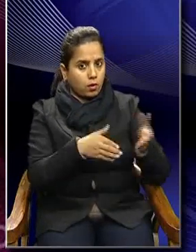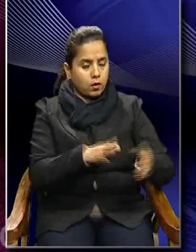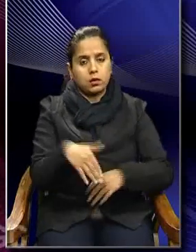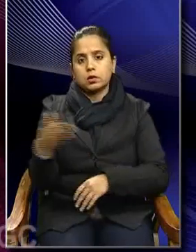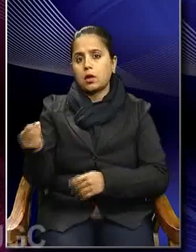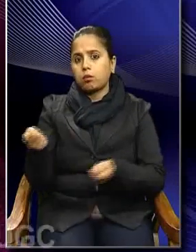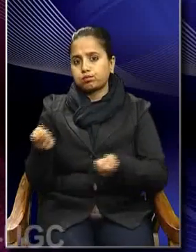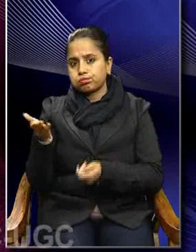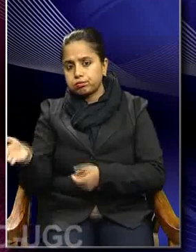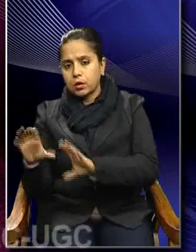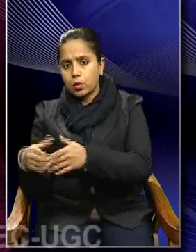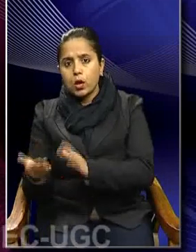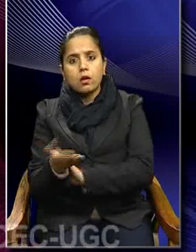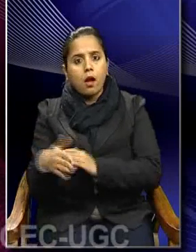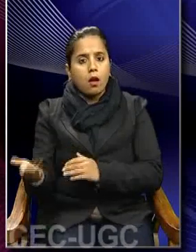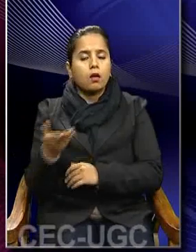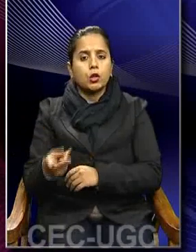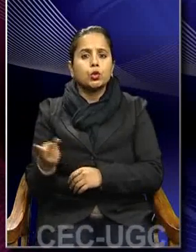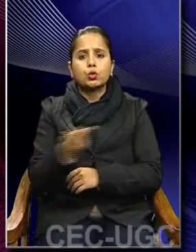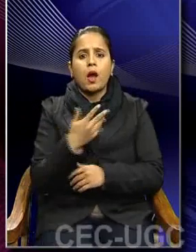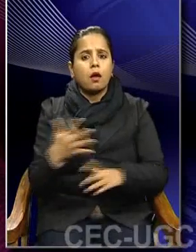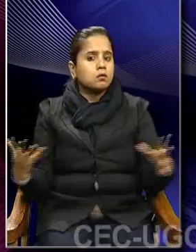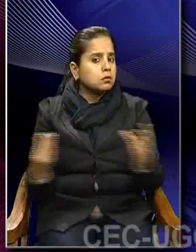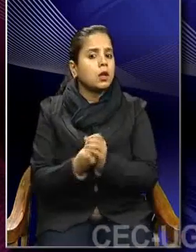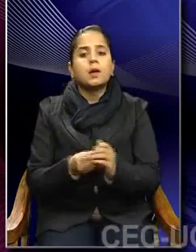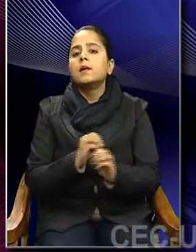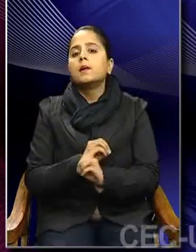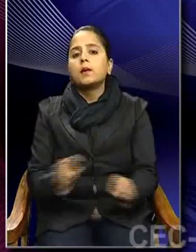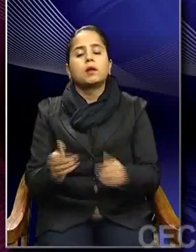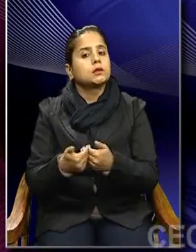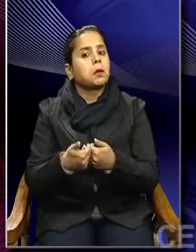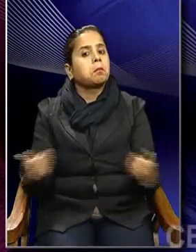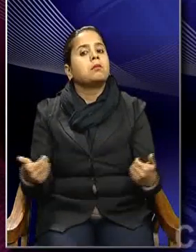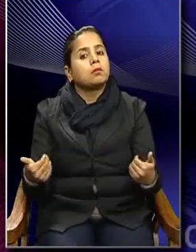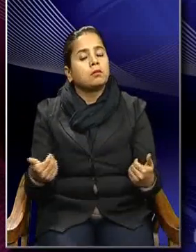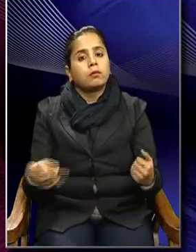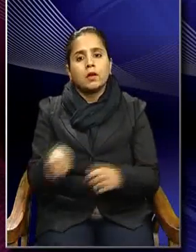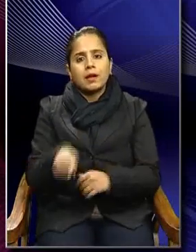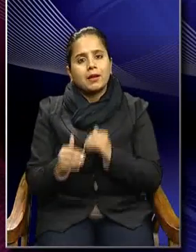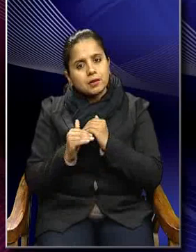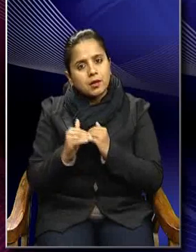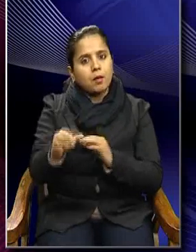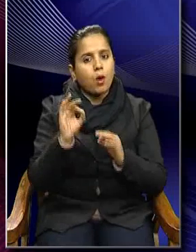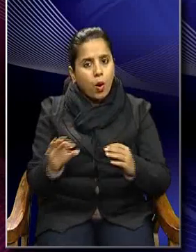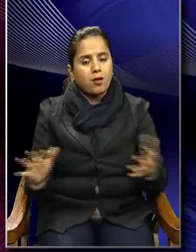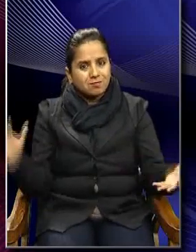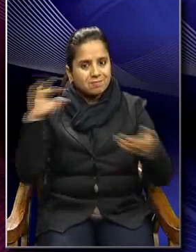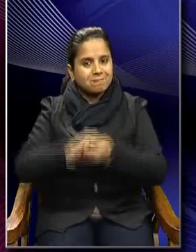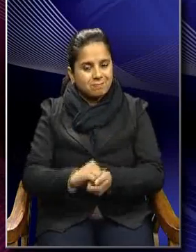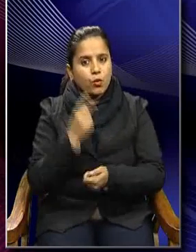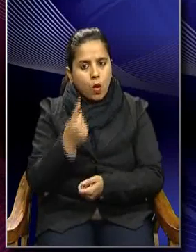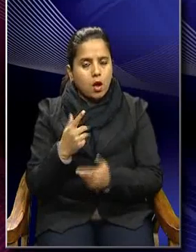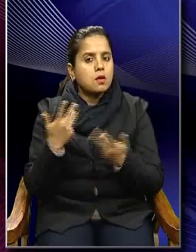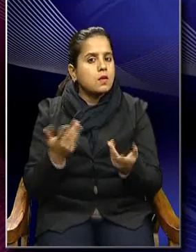right-wing dominance, without the two coming together to create a stable coalition that could